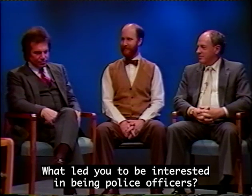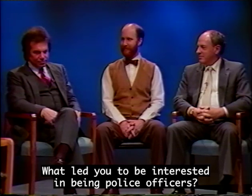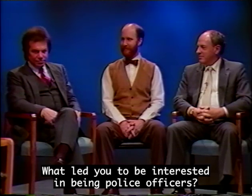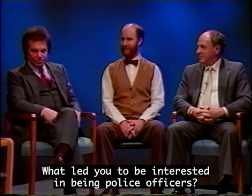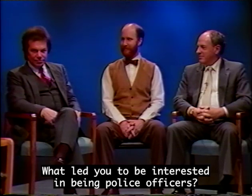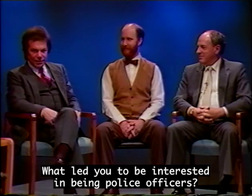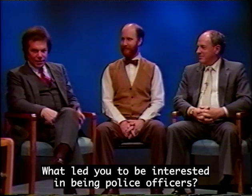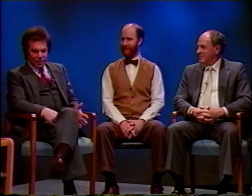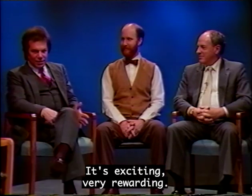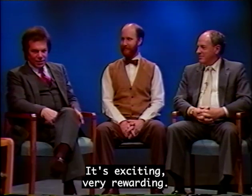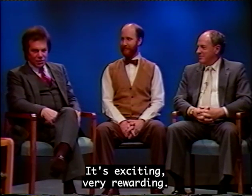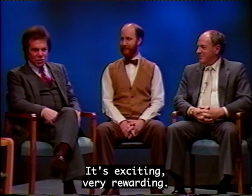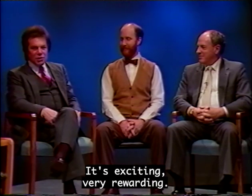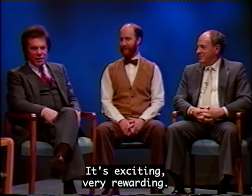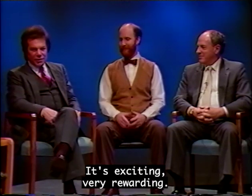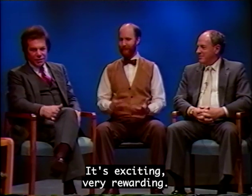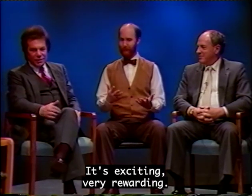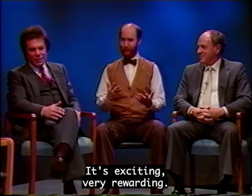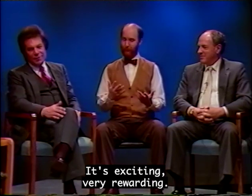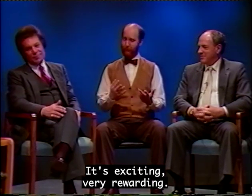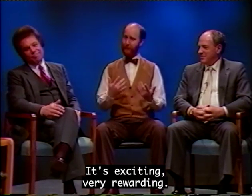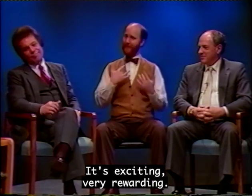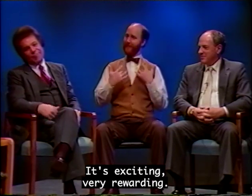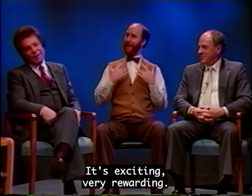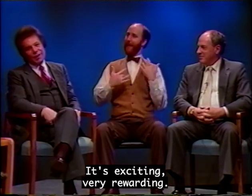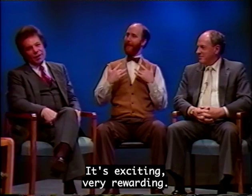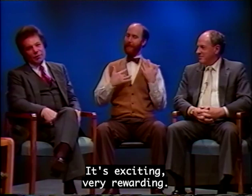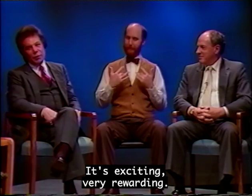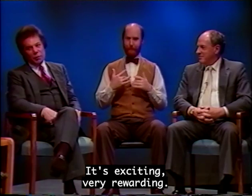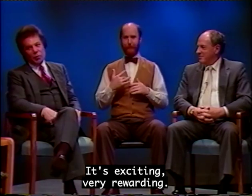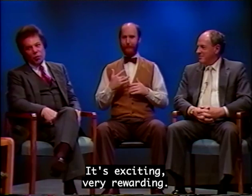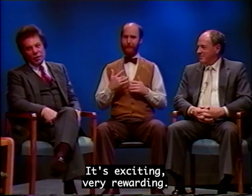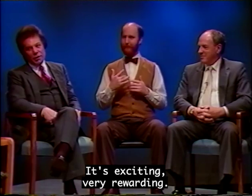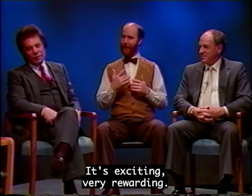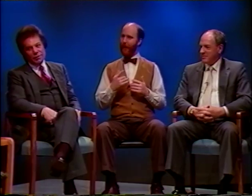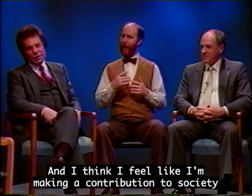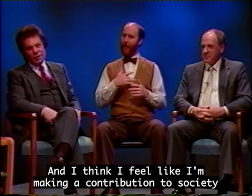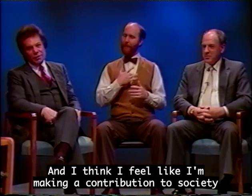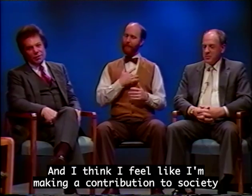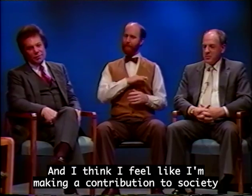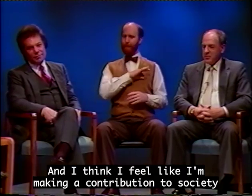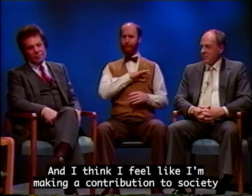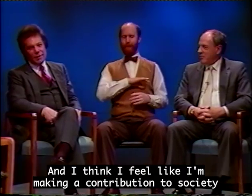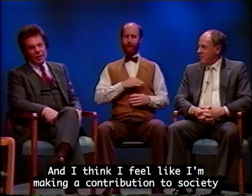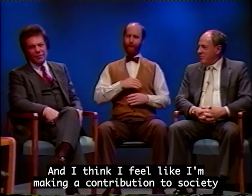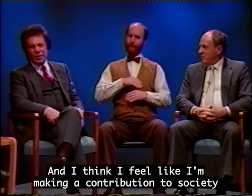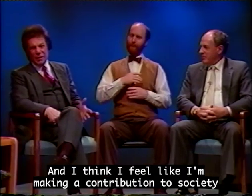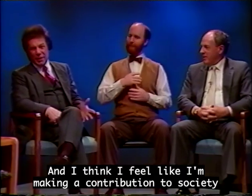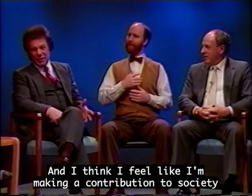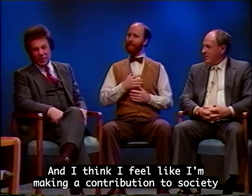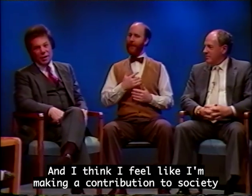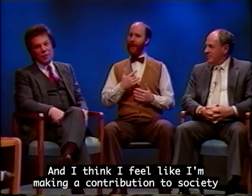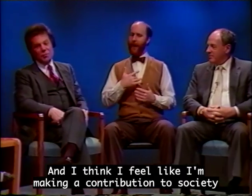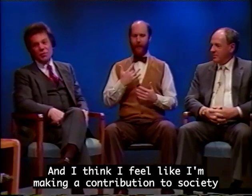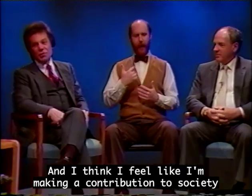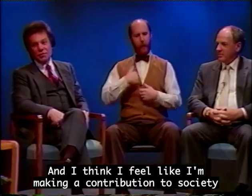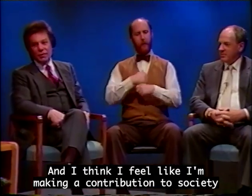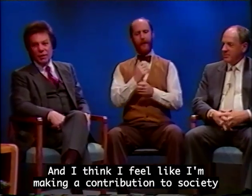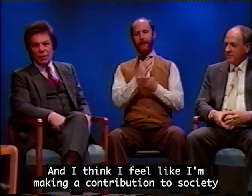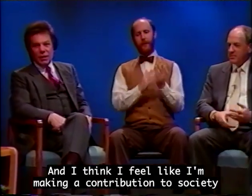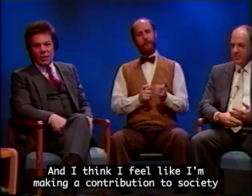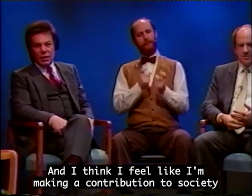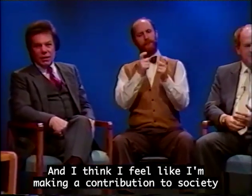officers? It's exciting. Very rewarding, and I feel like I'm making a